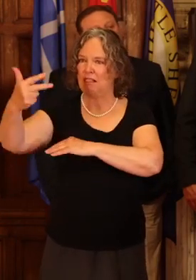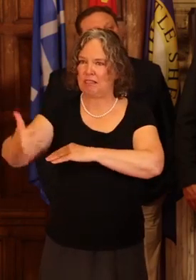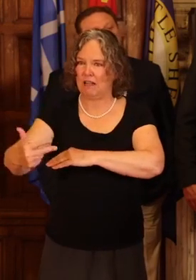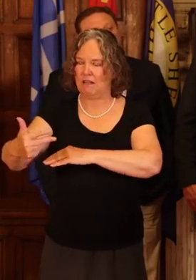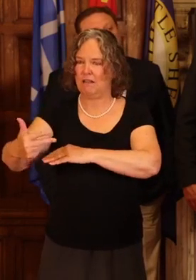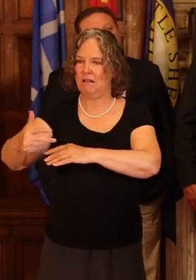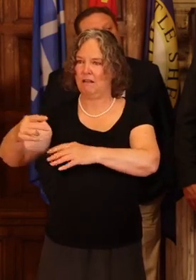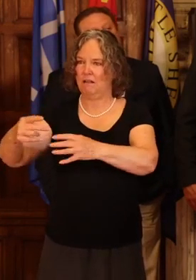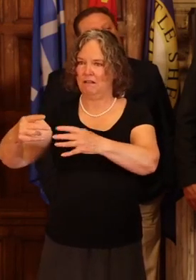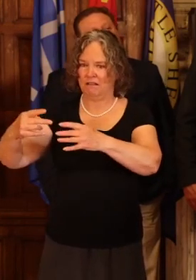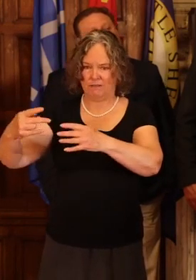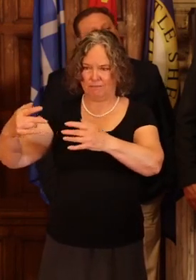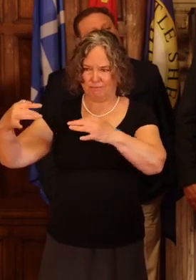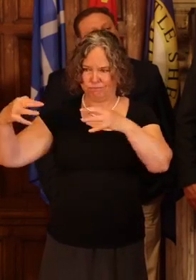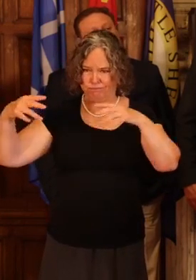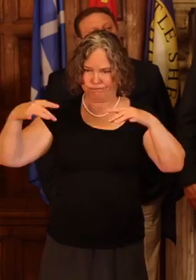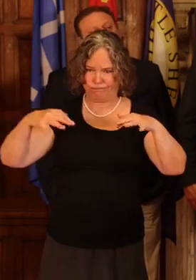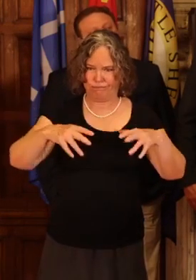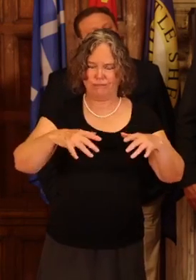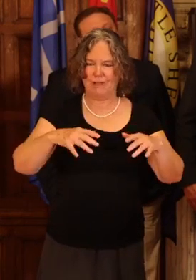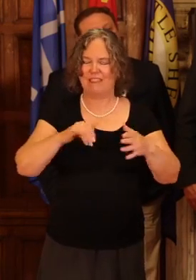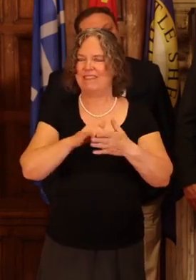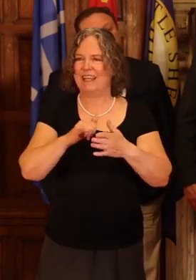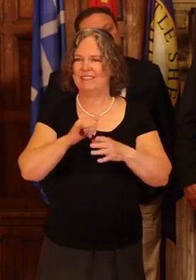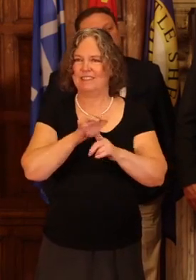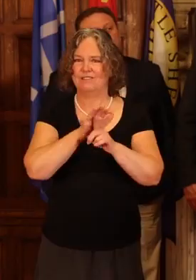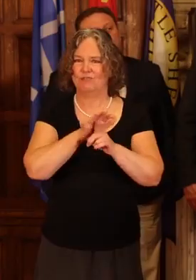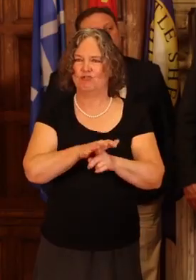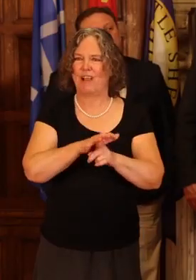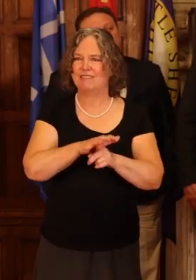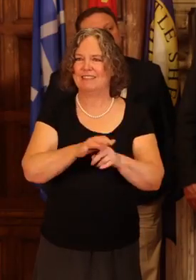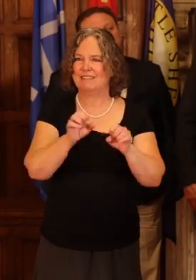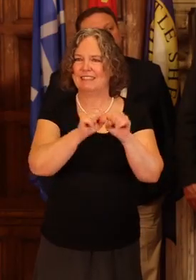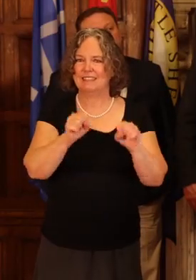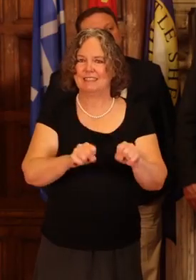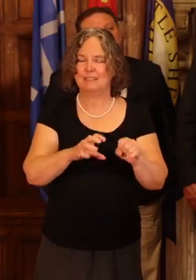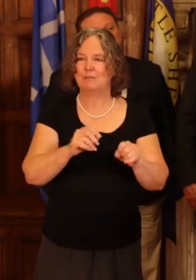outcomes. It sometimes stresses the system in a way that